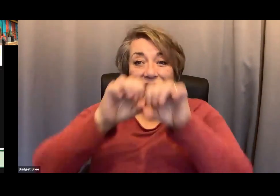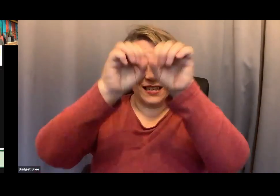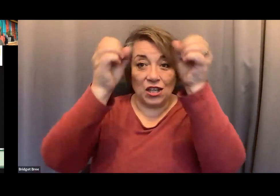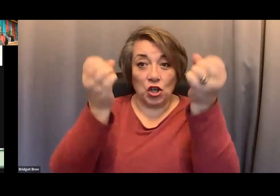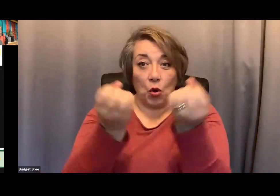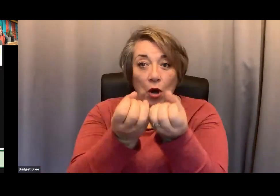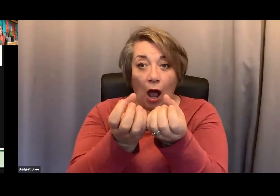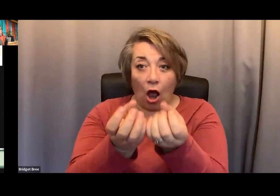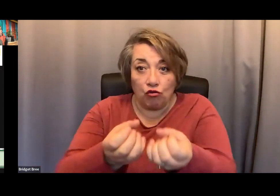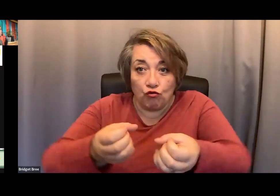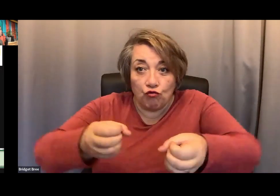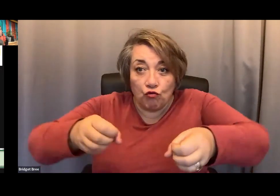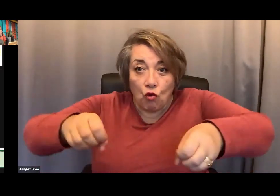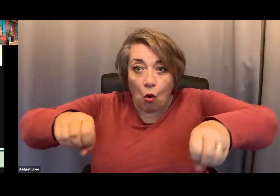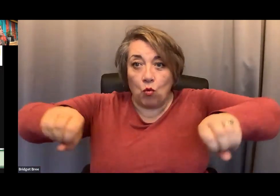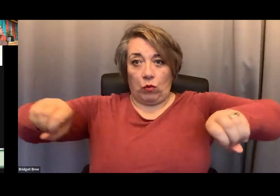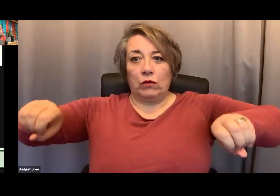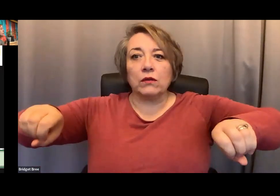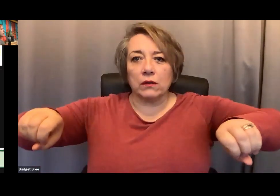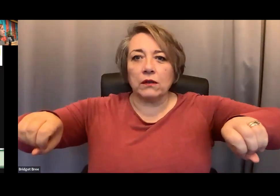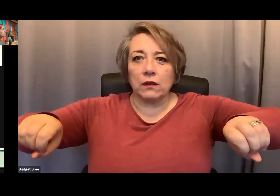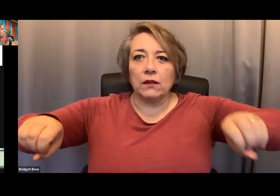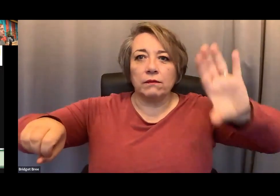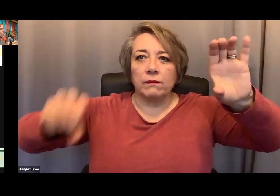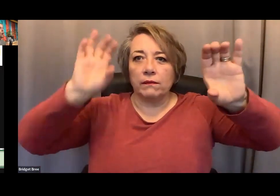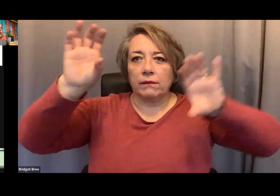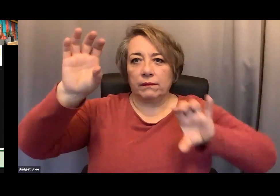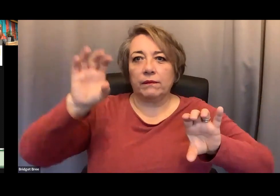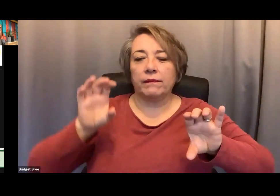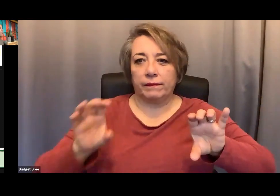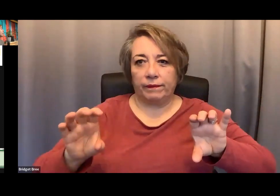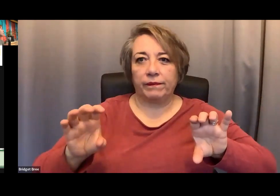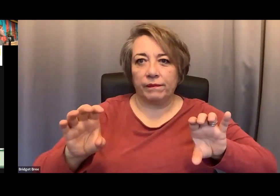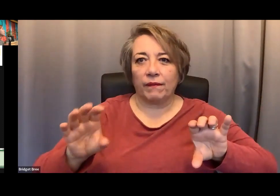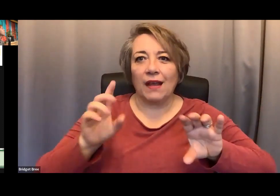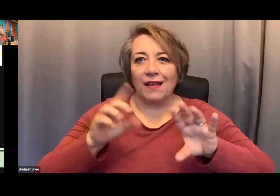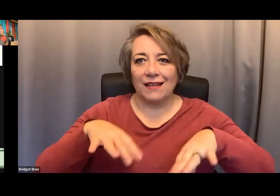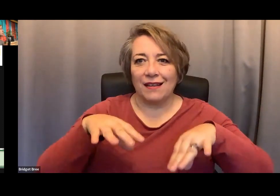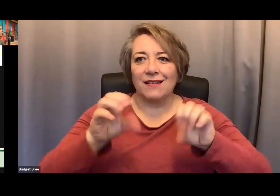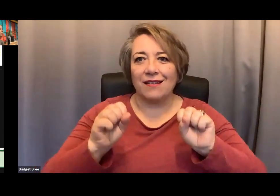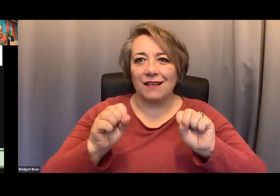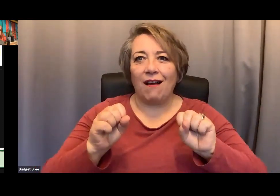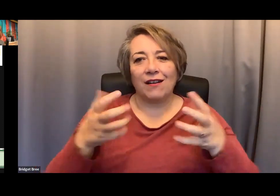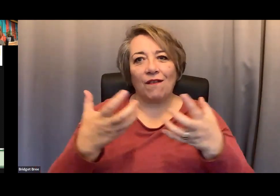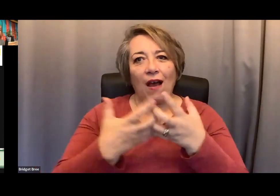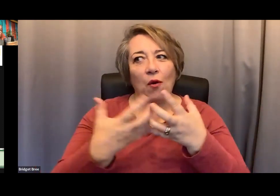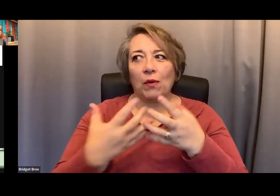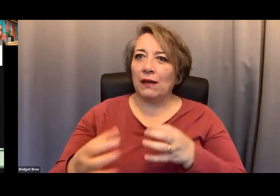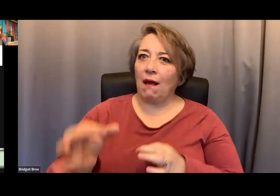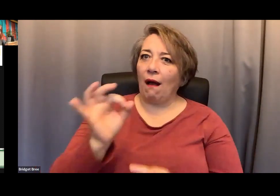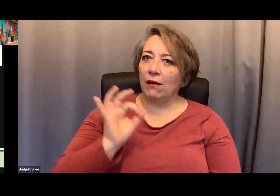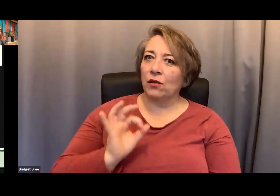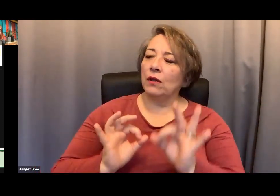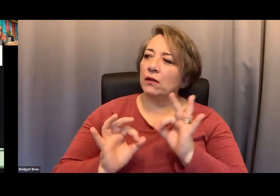lenses, this holistic framework that becomes the entry point of various different types of action through